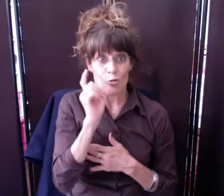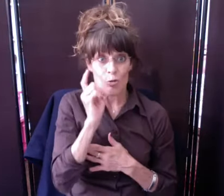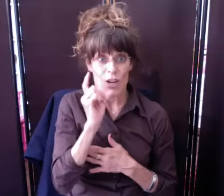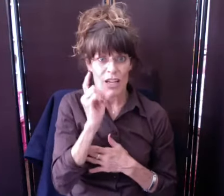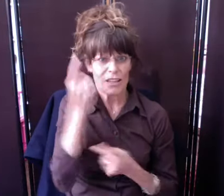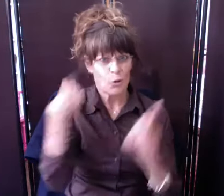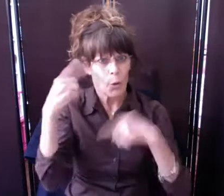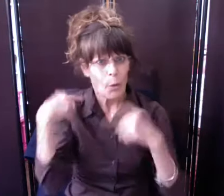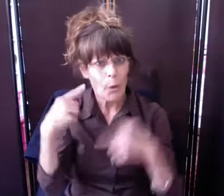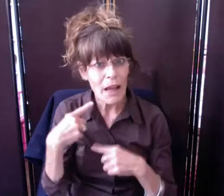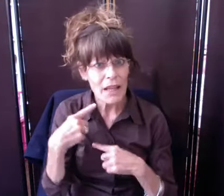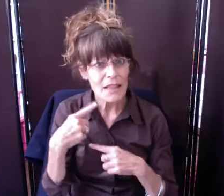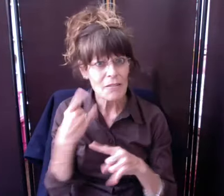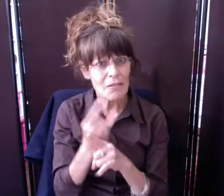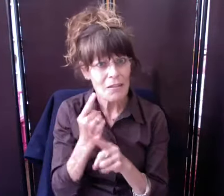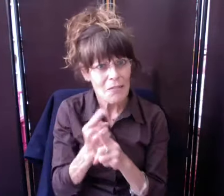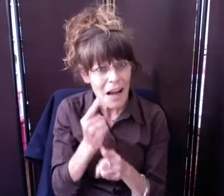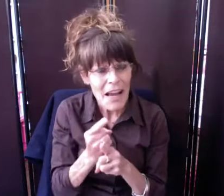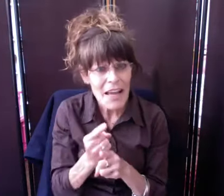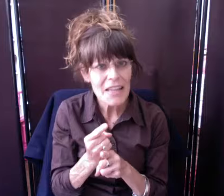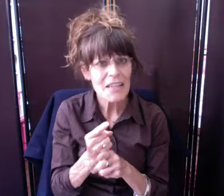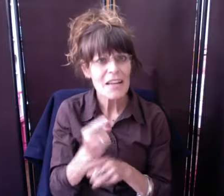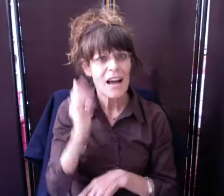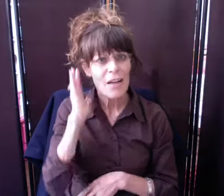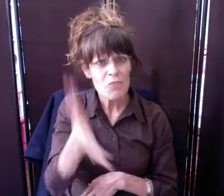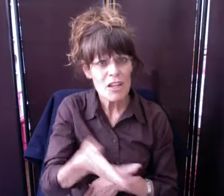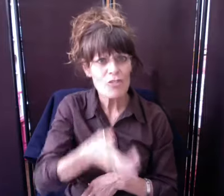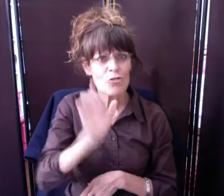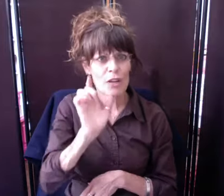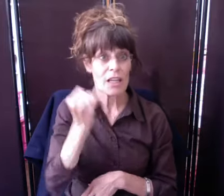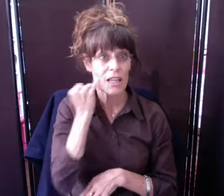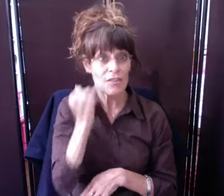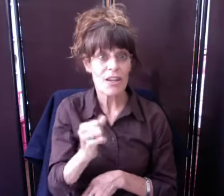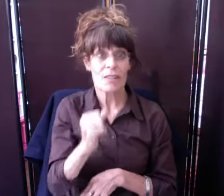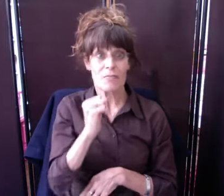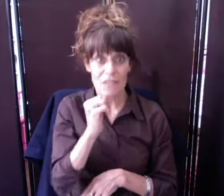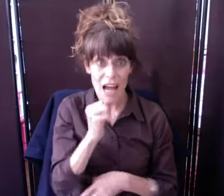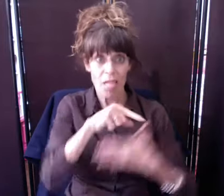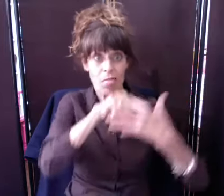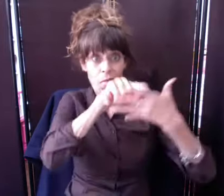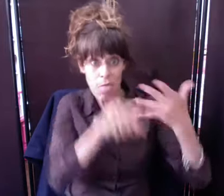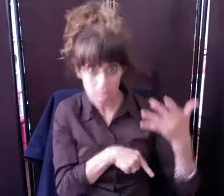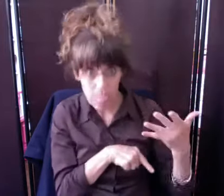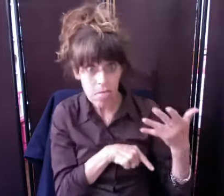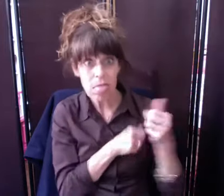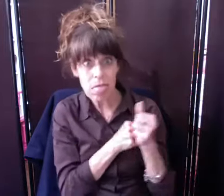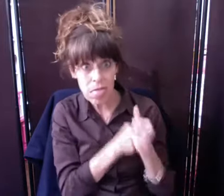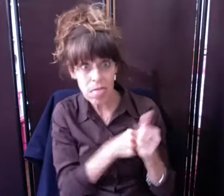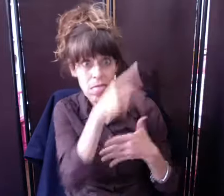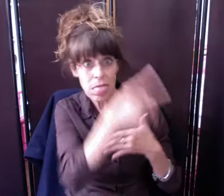is one day it makes sense to drink if I'm not doing all the things I need to do to keep up my spiritual program. So, you know,